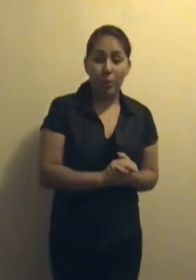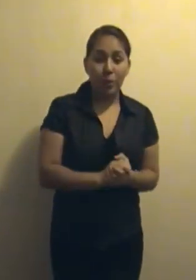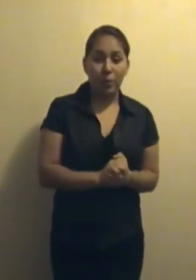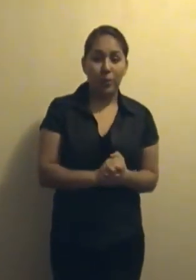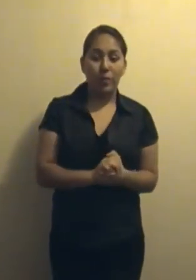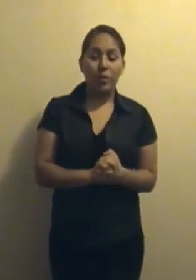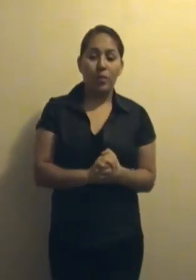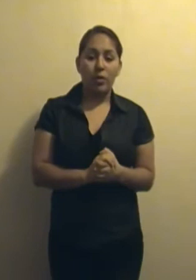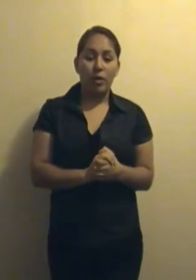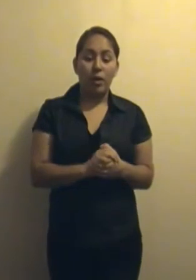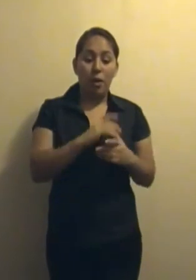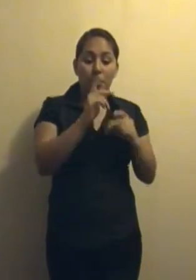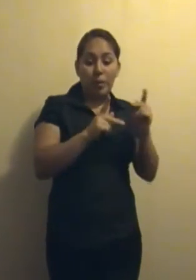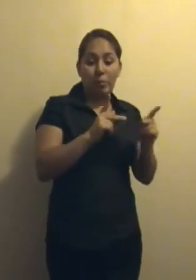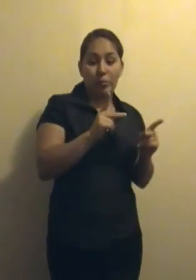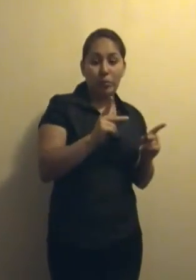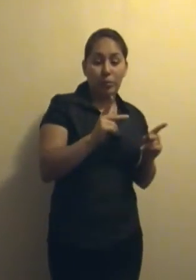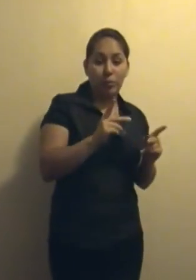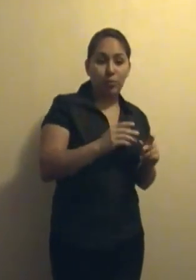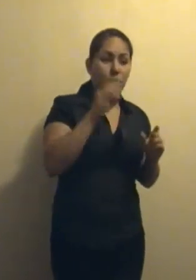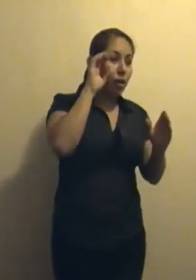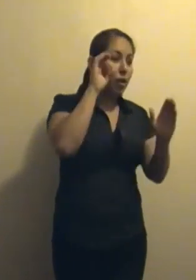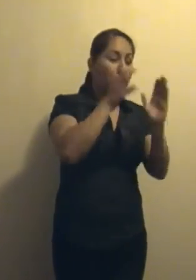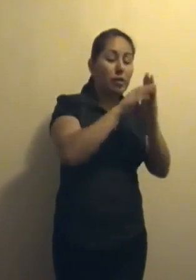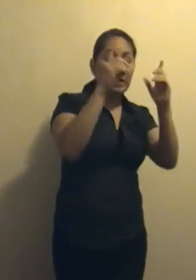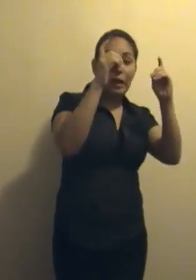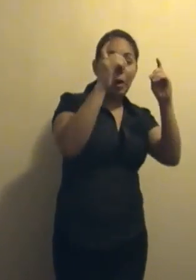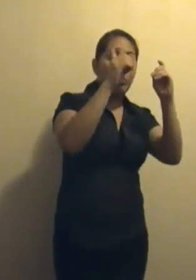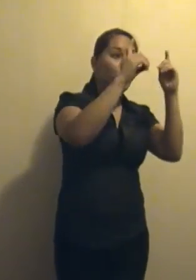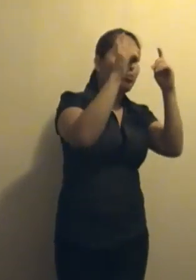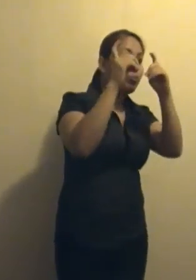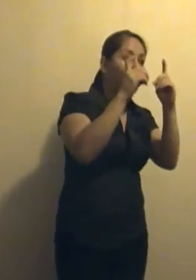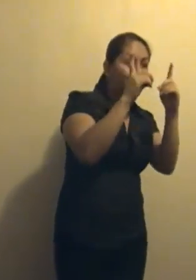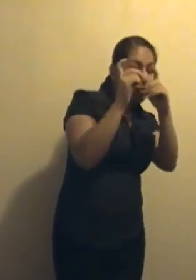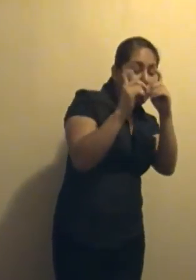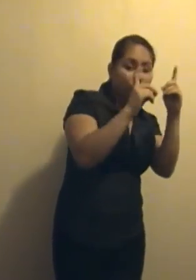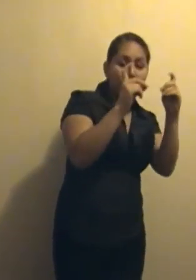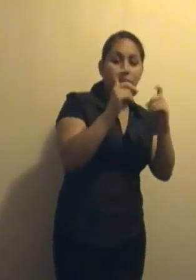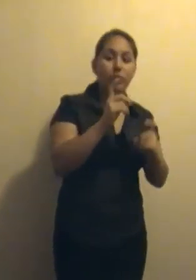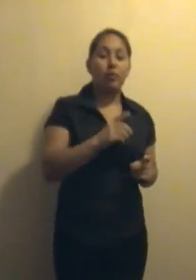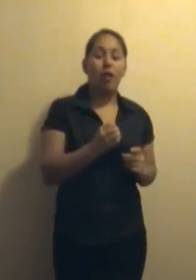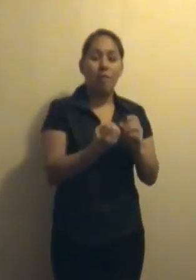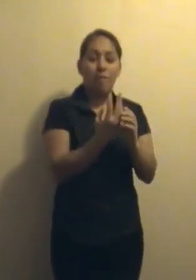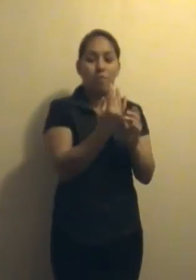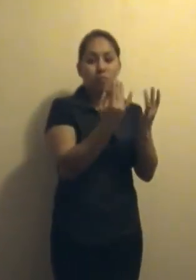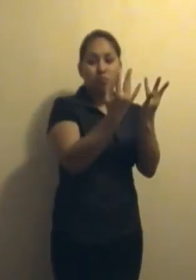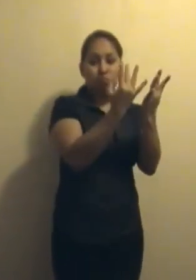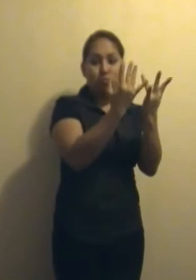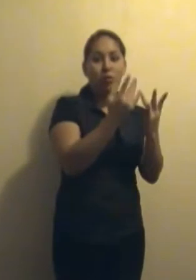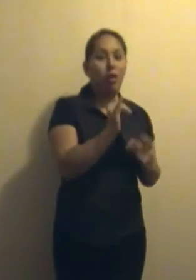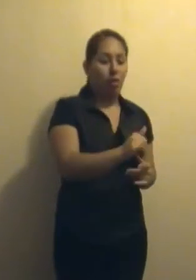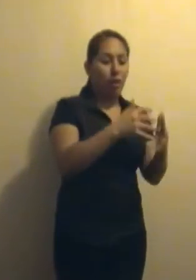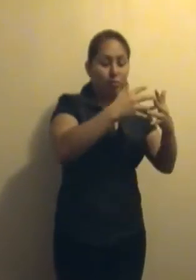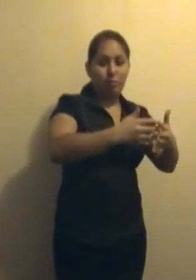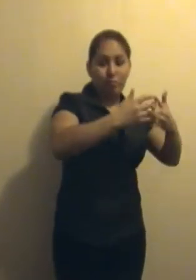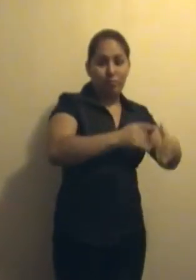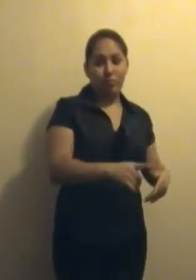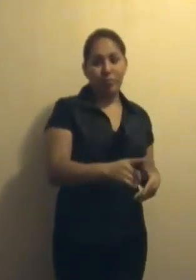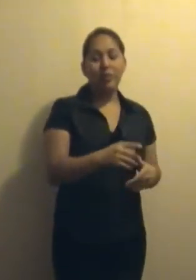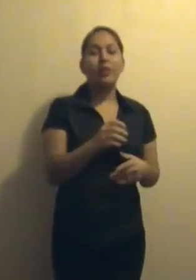out their cameras, and out of the window they started snapping pictures of the burning fuselage. So it was